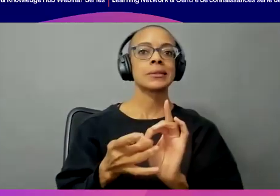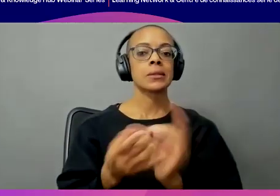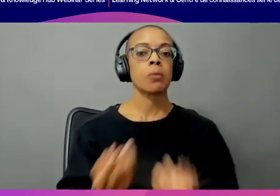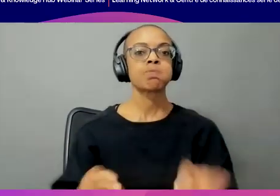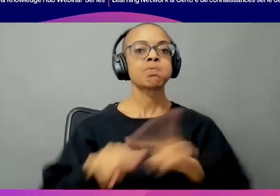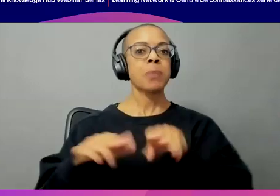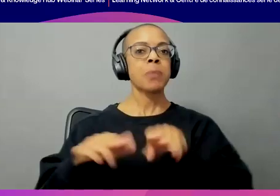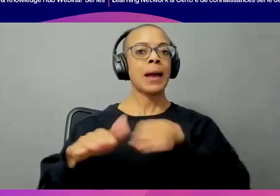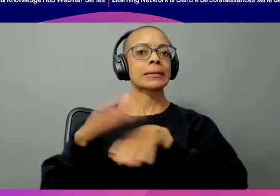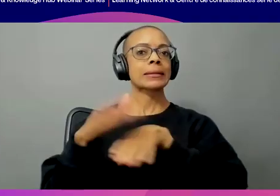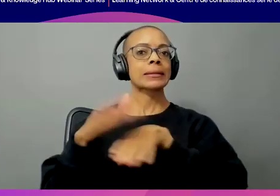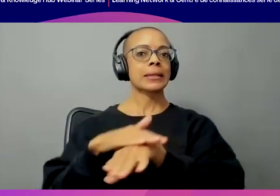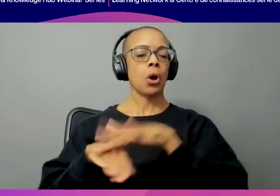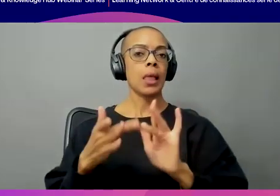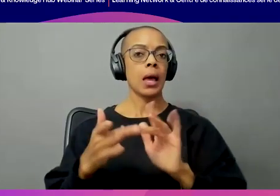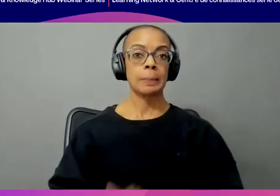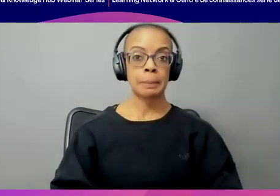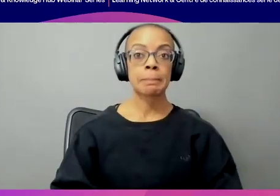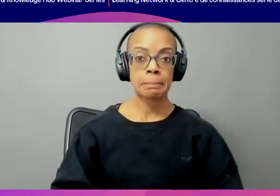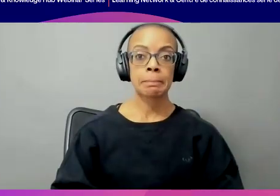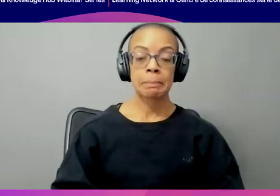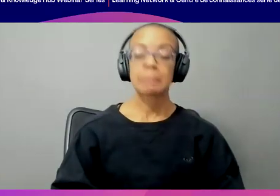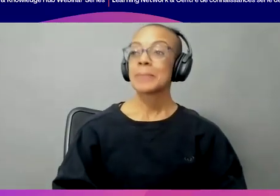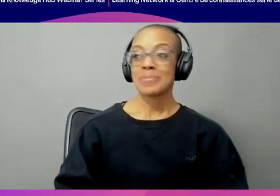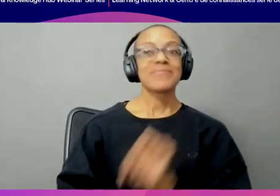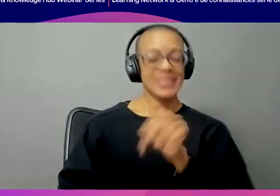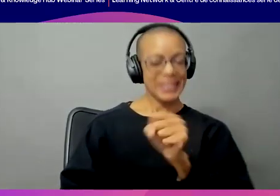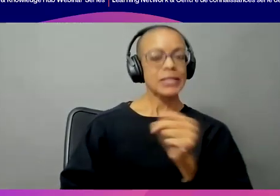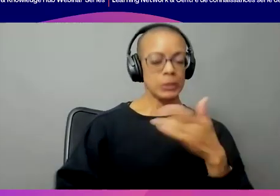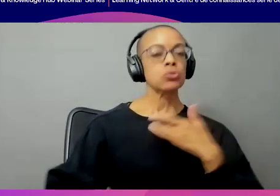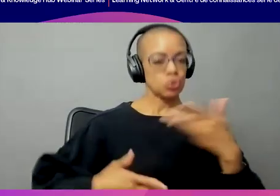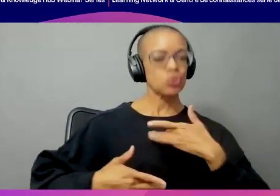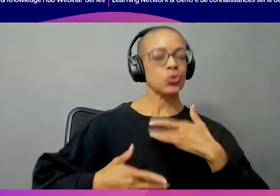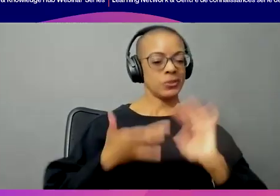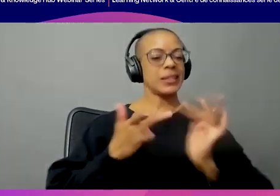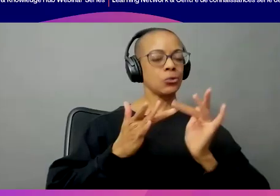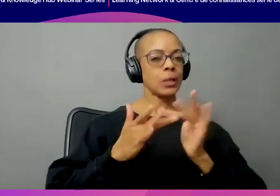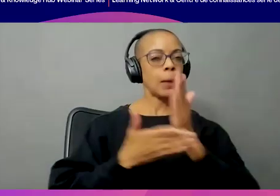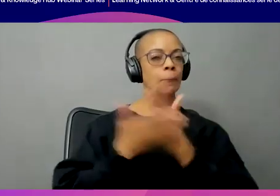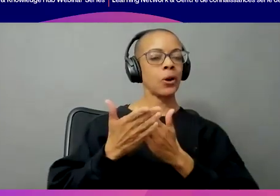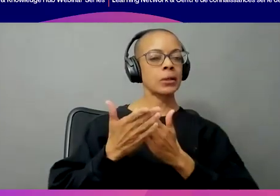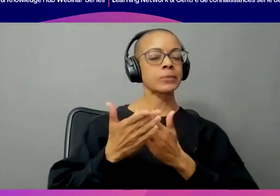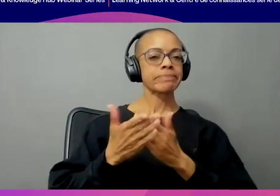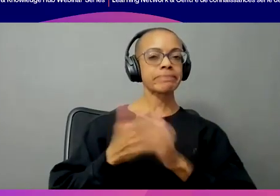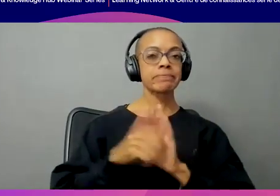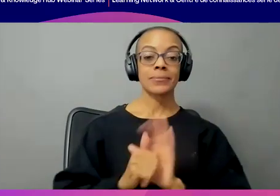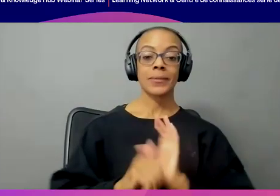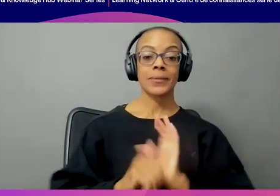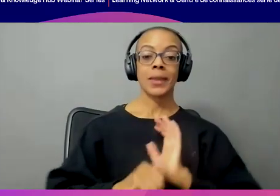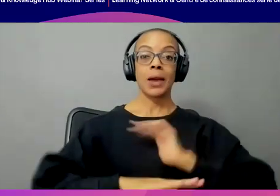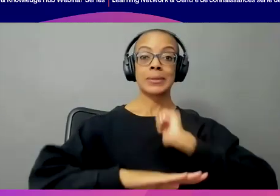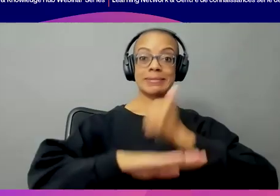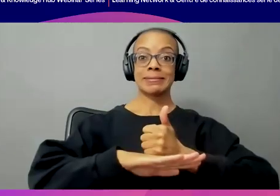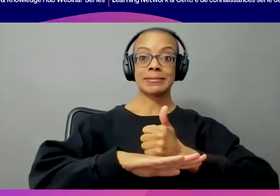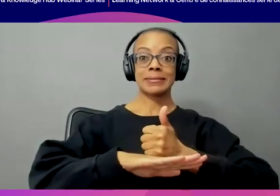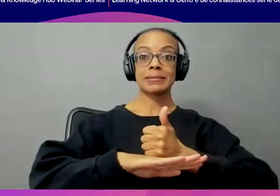access? Yes, we did worry about this a little bit because our implementation phase